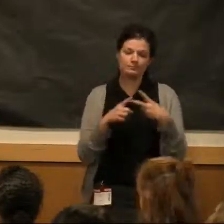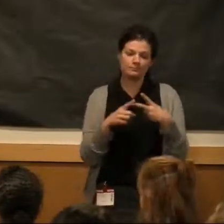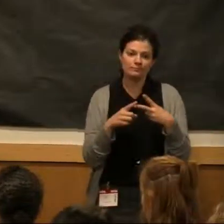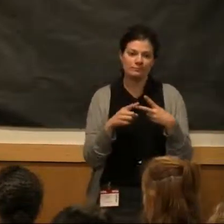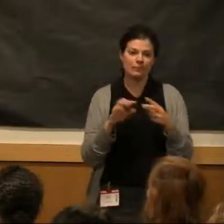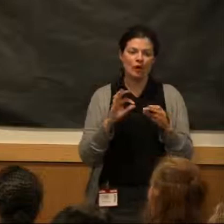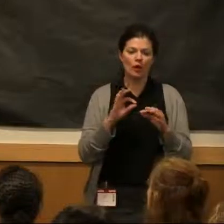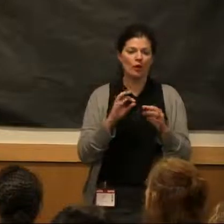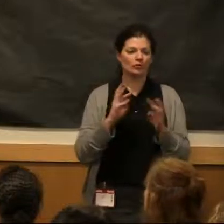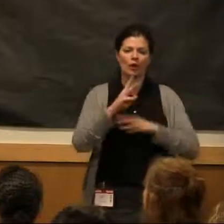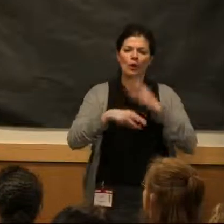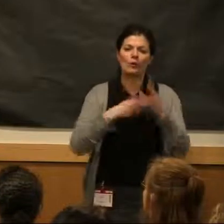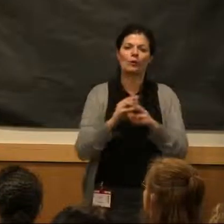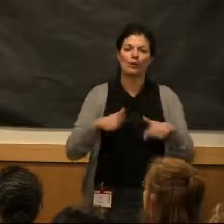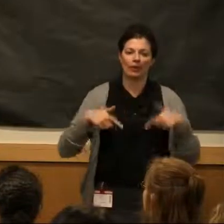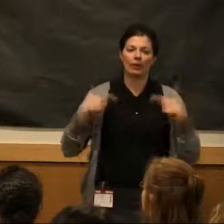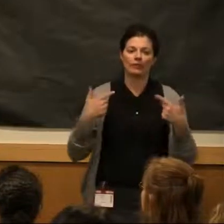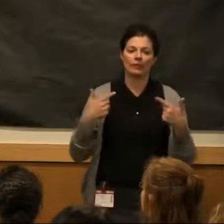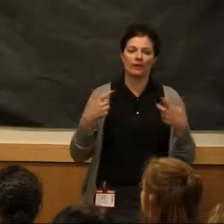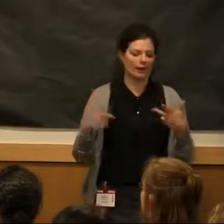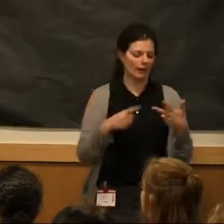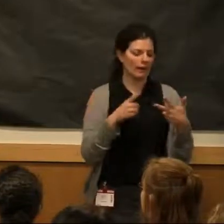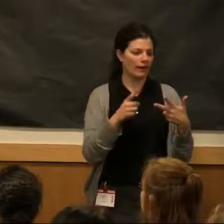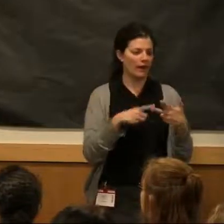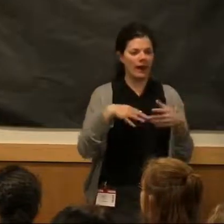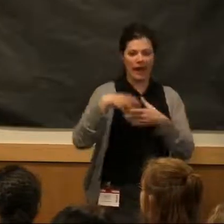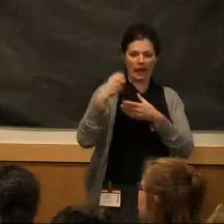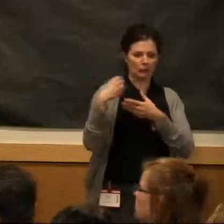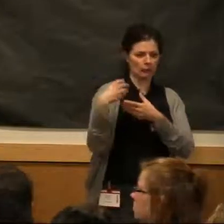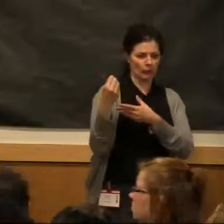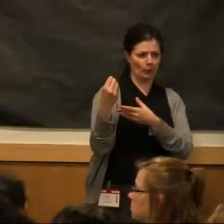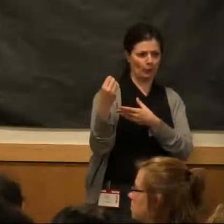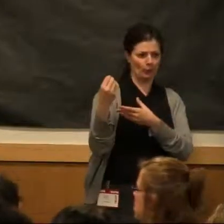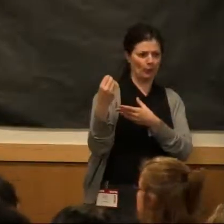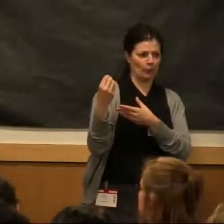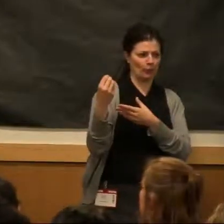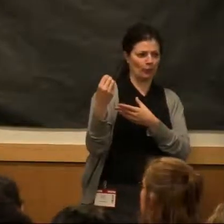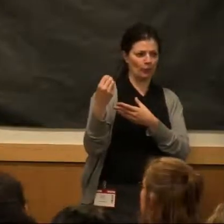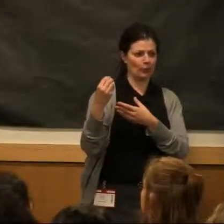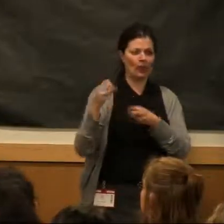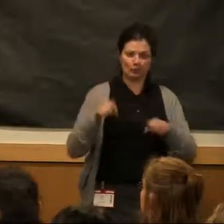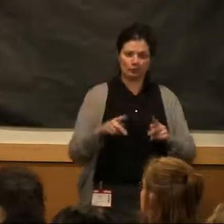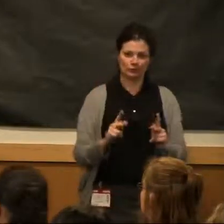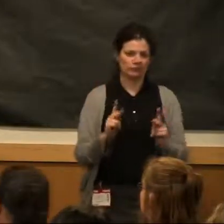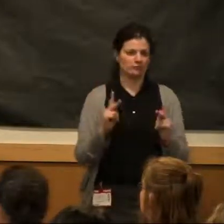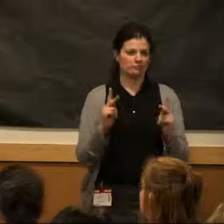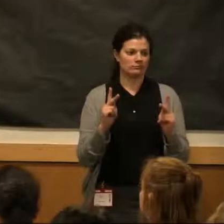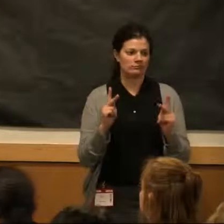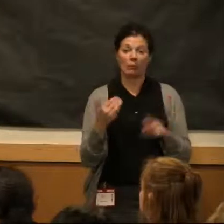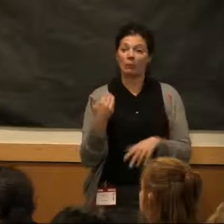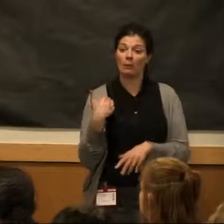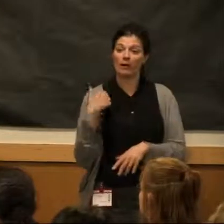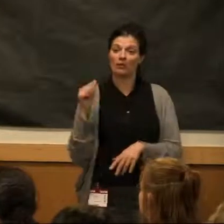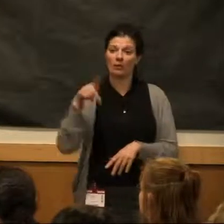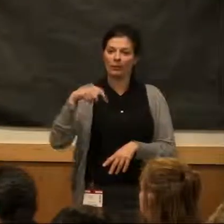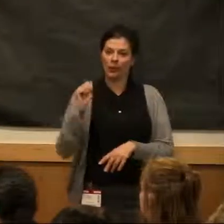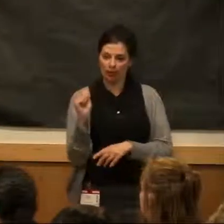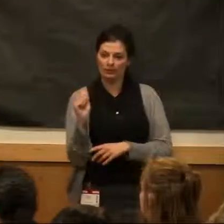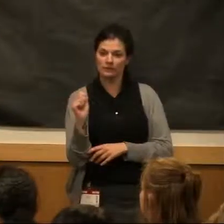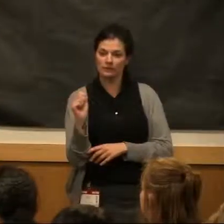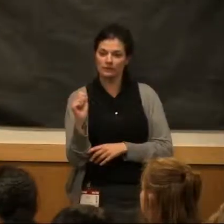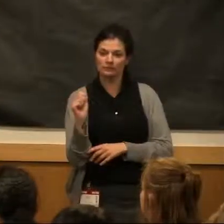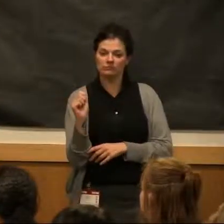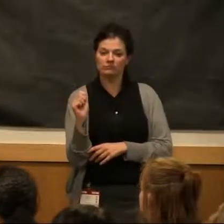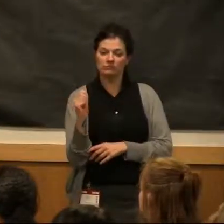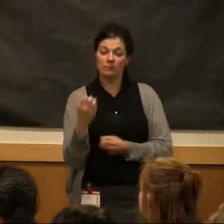outdoor education special interest community as well for our students. We also have apartments on our campus. Many colleges will